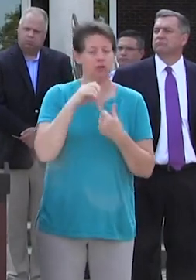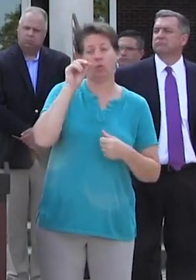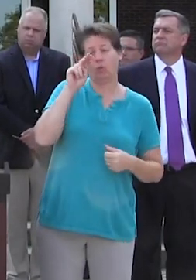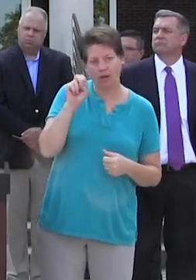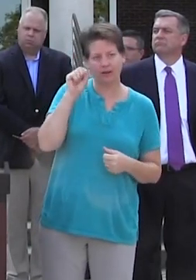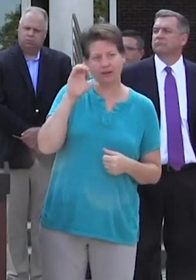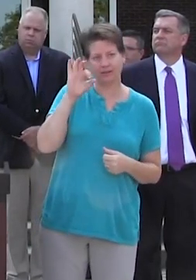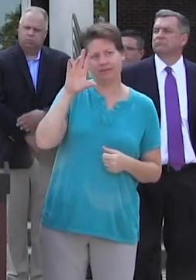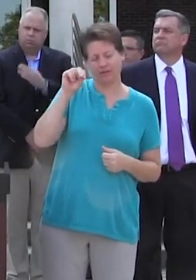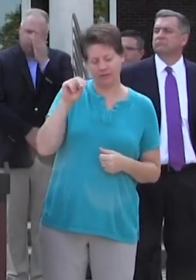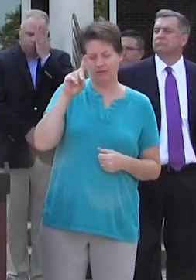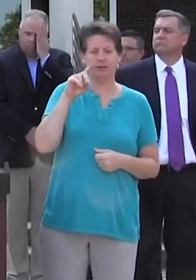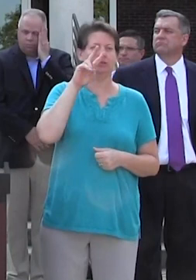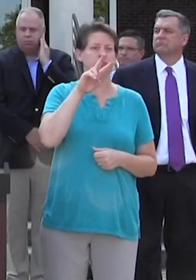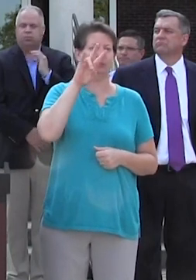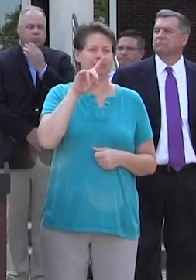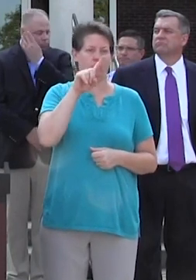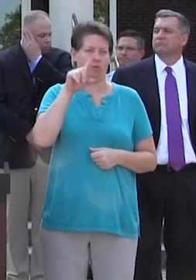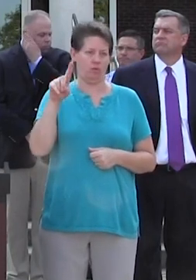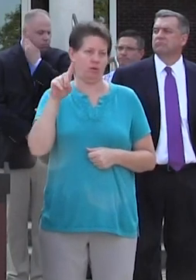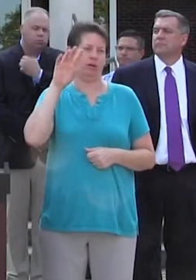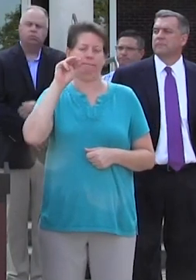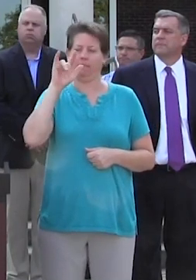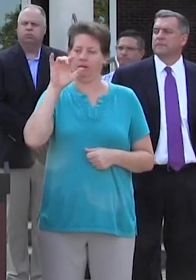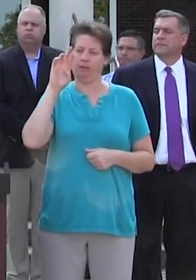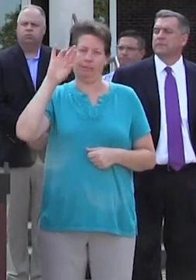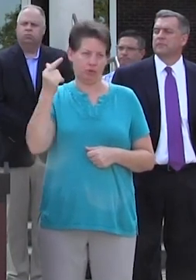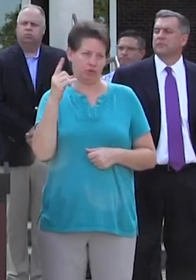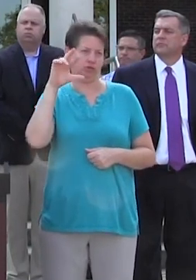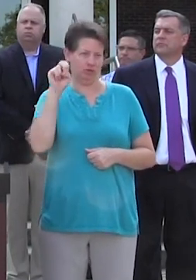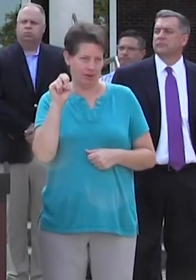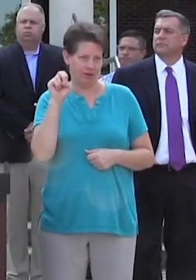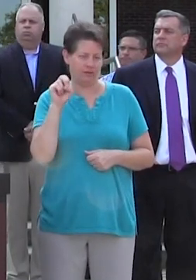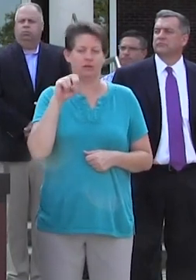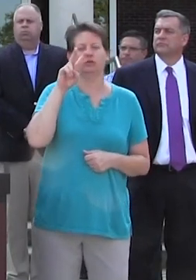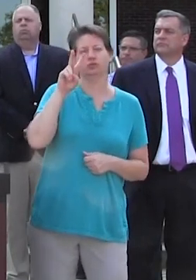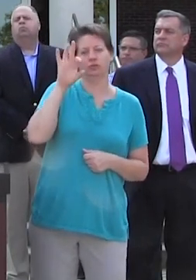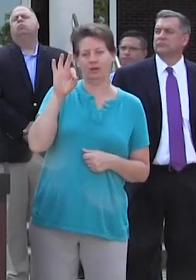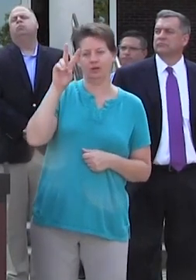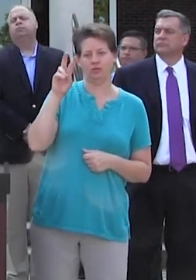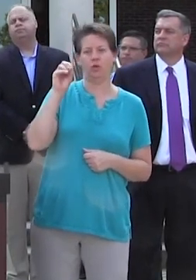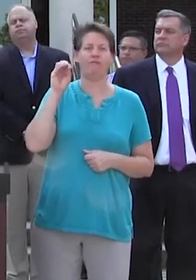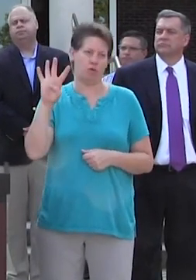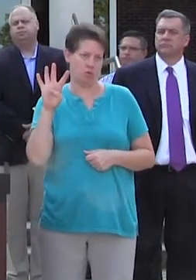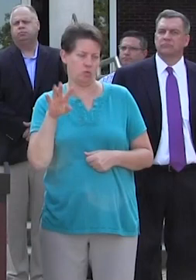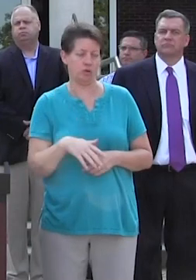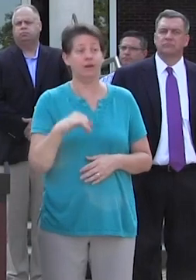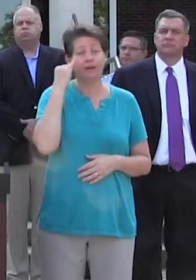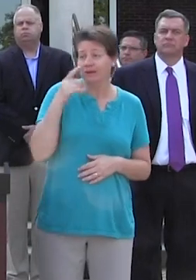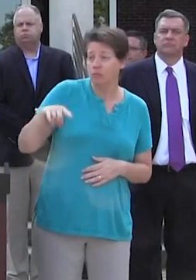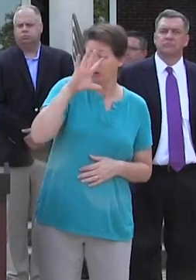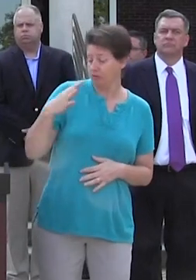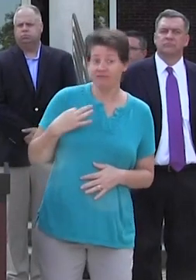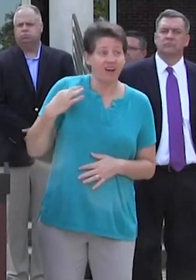at 2711 Middleburg Drive, Suite 213, Columbia, 29204. And if you want to volunteer and you